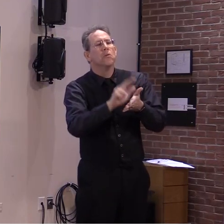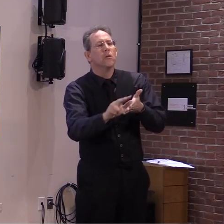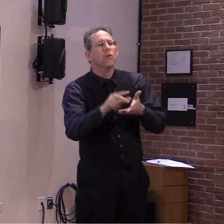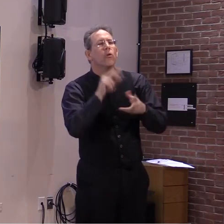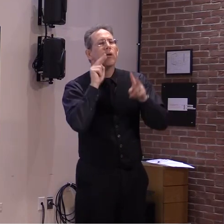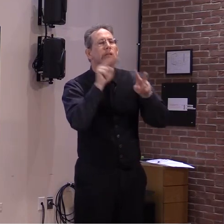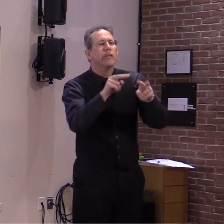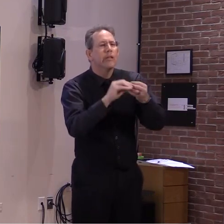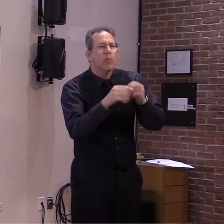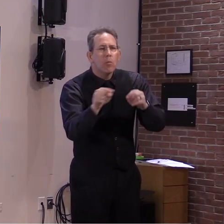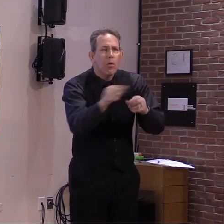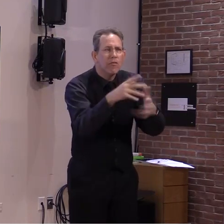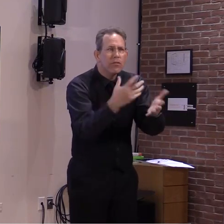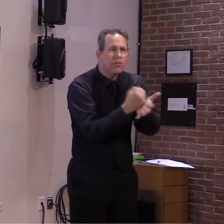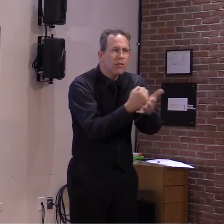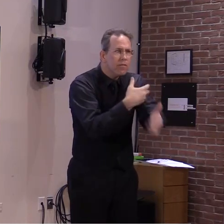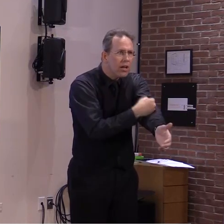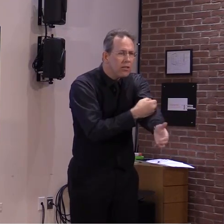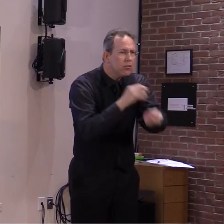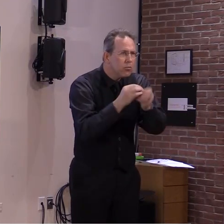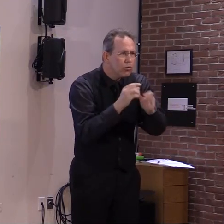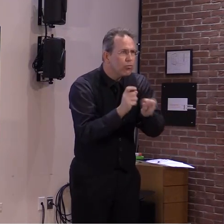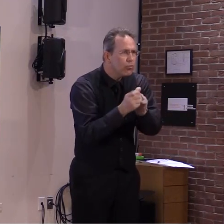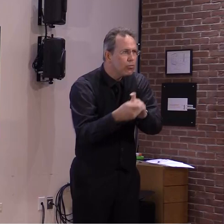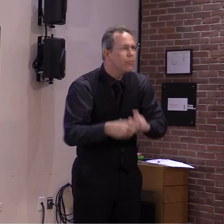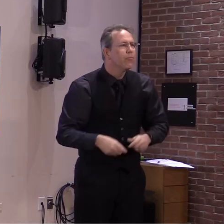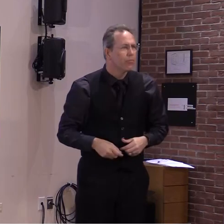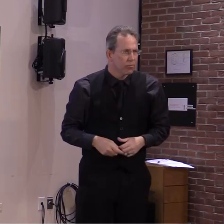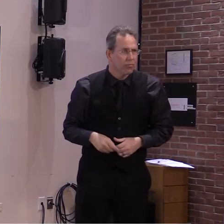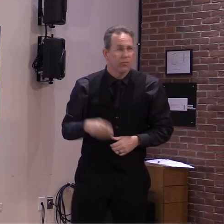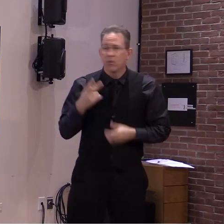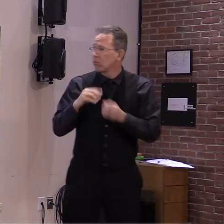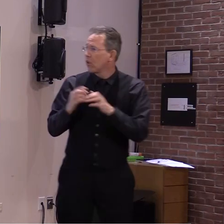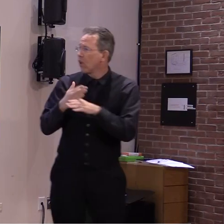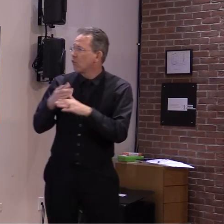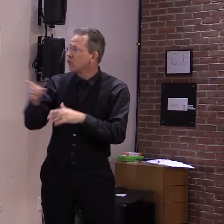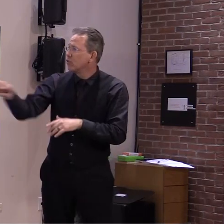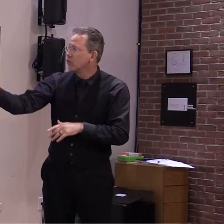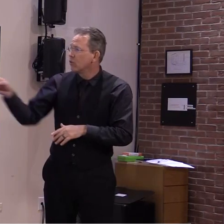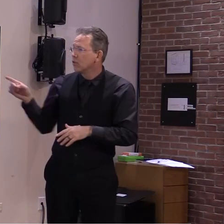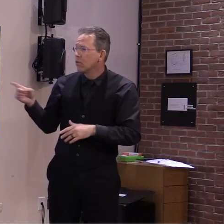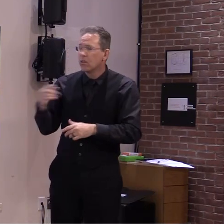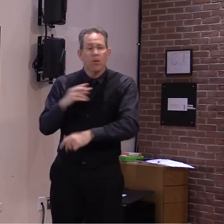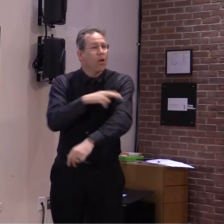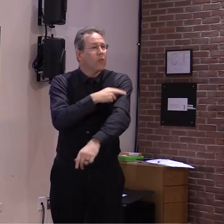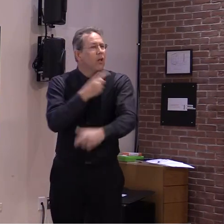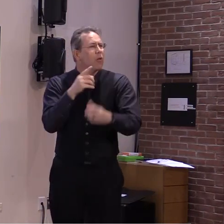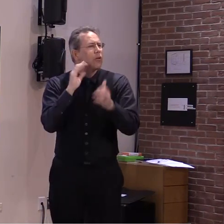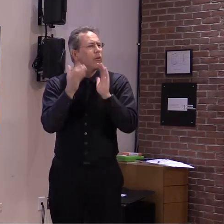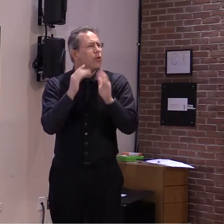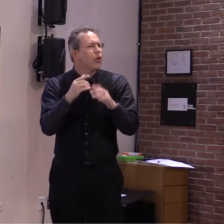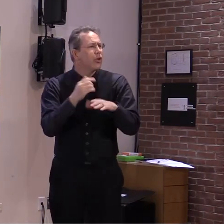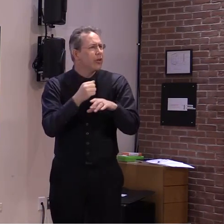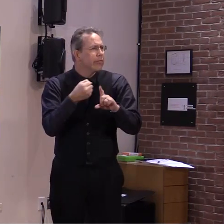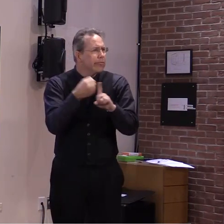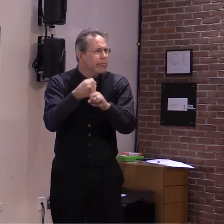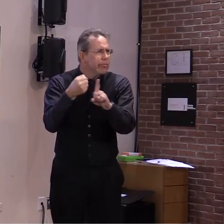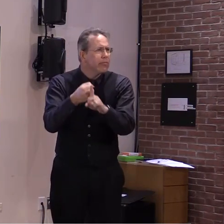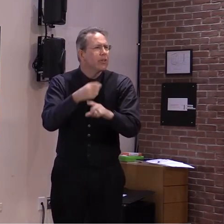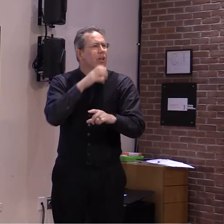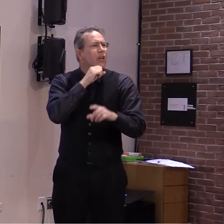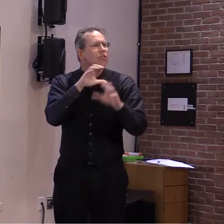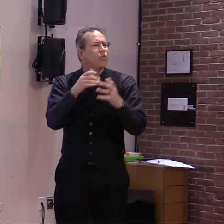age of hospitalization has dipped down each month as well, as fewer vulnerable individuals, older individuals, end up in the